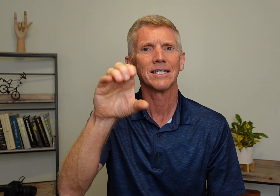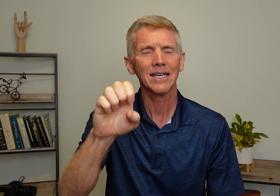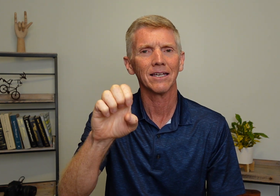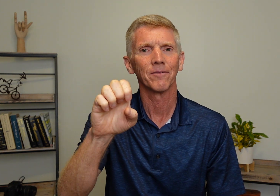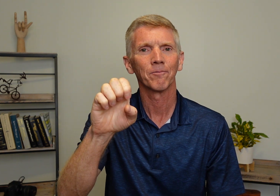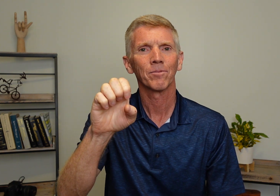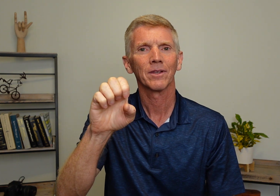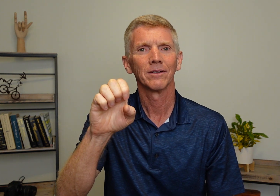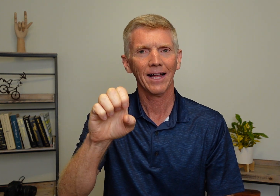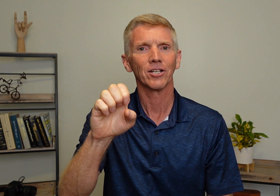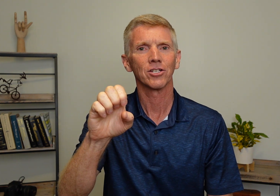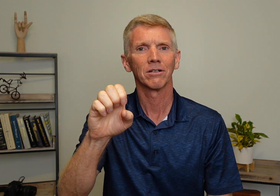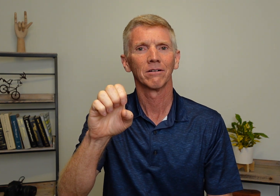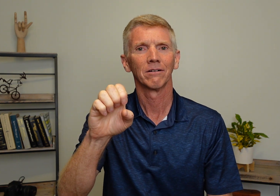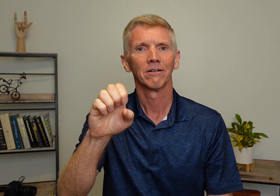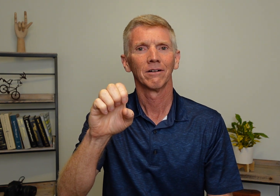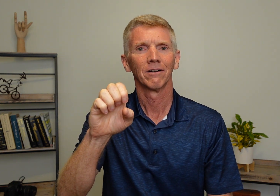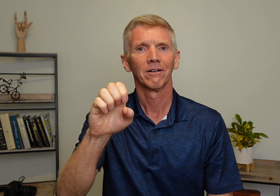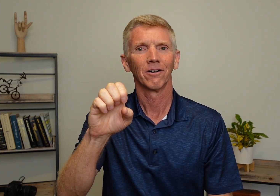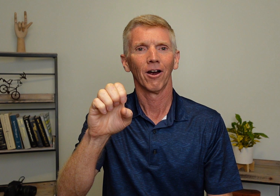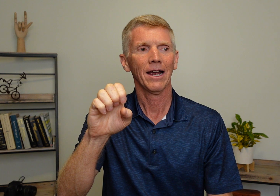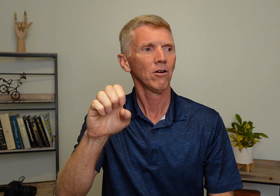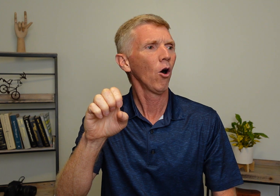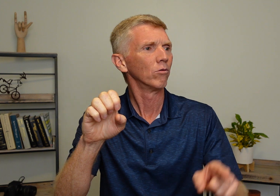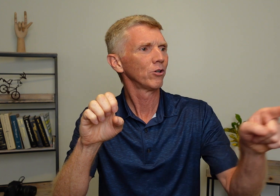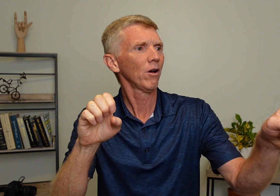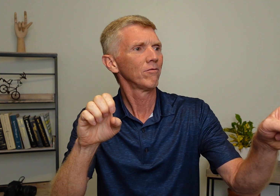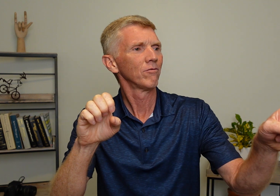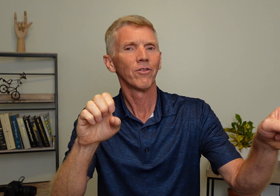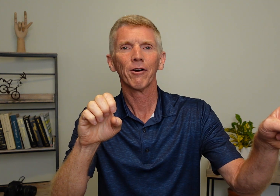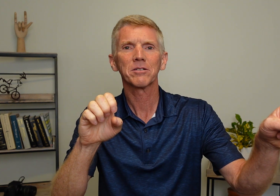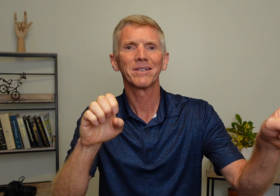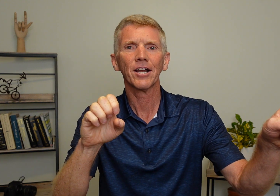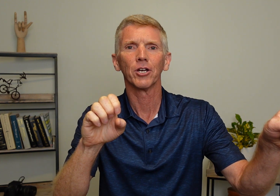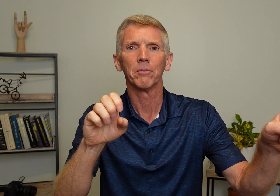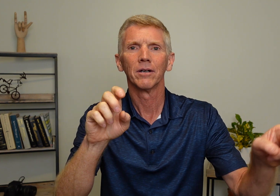L-E-T-T-U-C-E. Lettuce. Right? Oh, you know what? There is some ketchup.